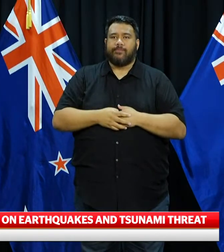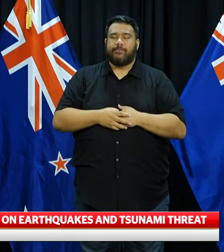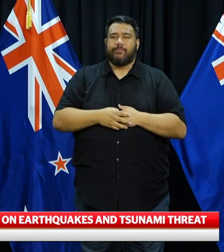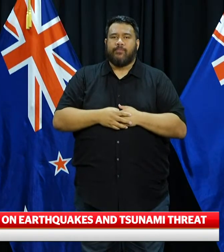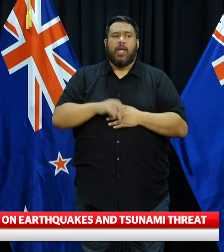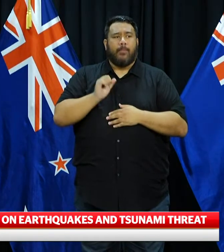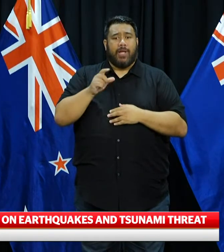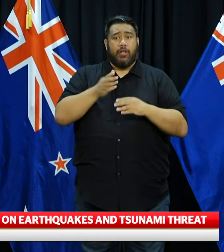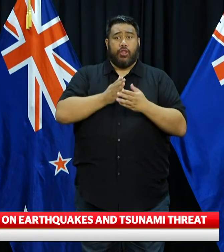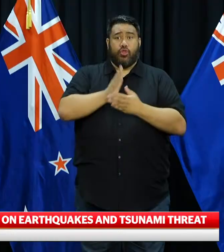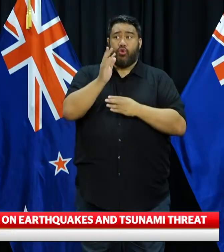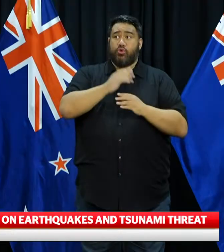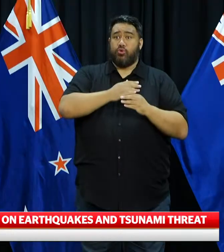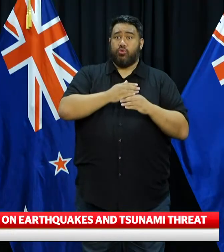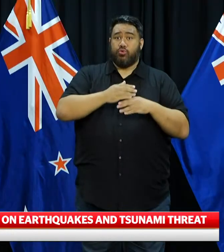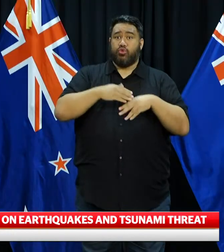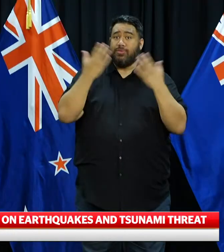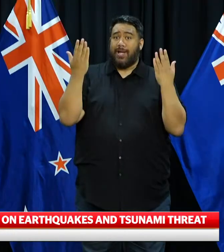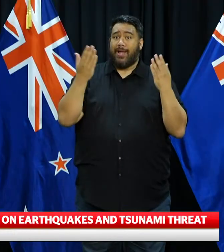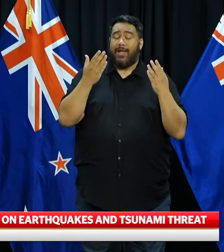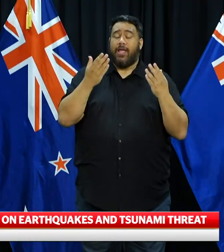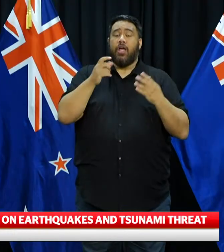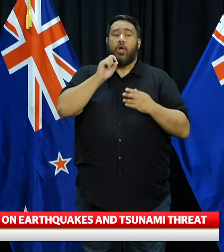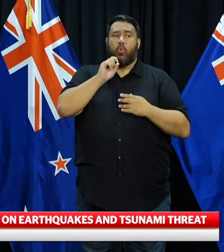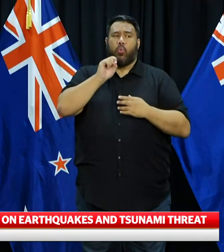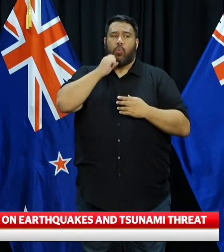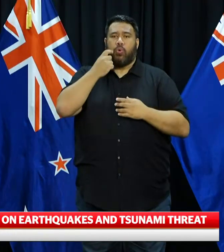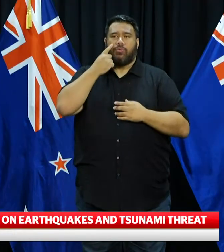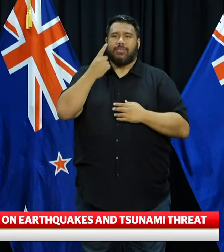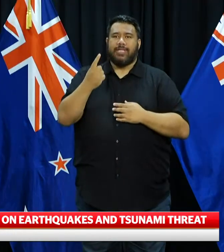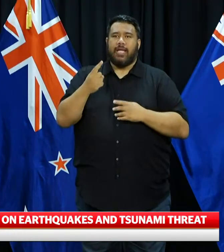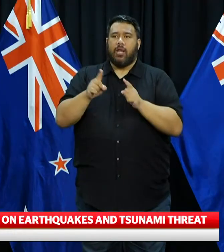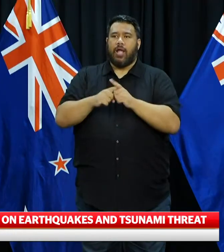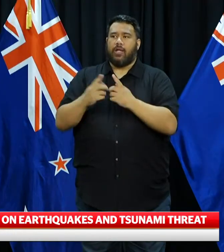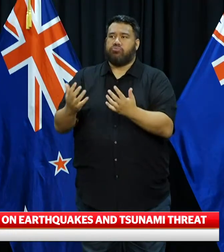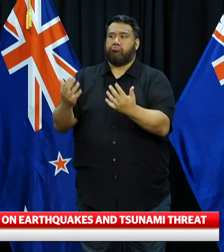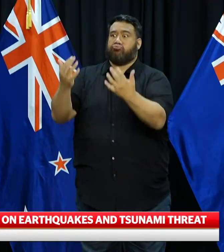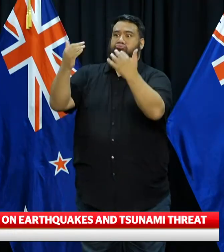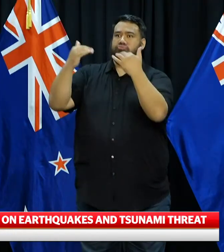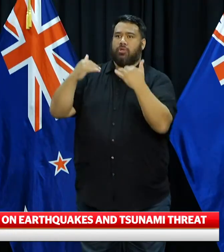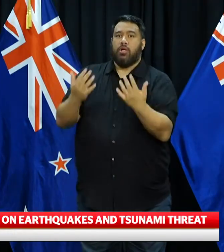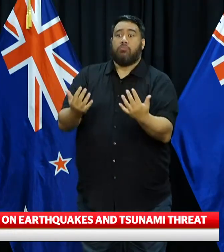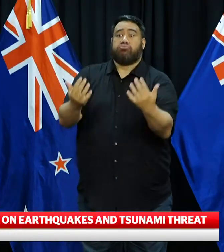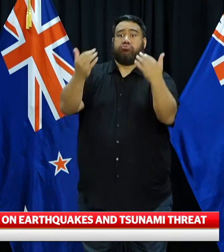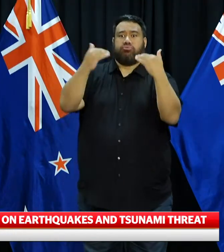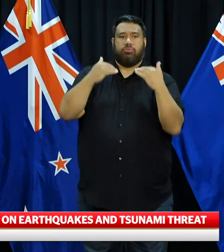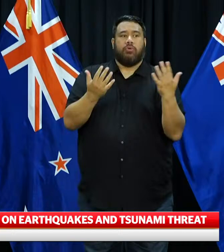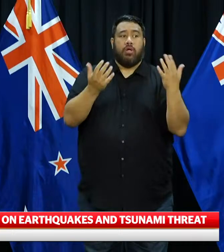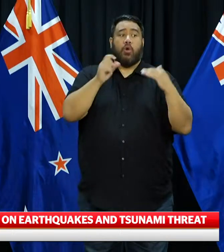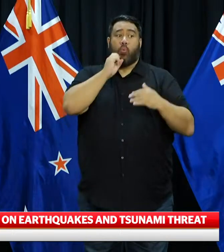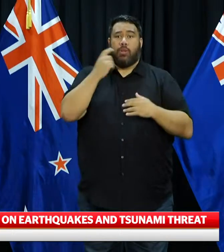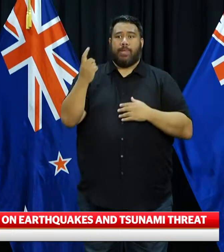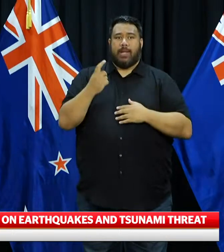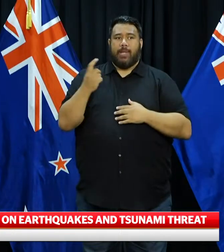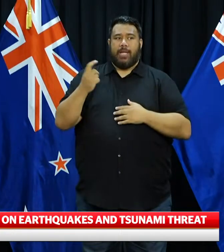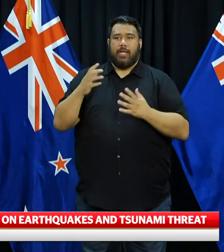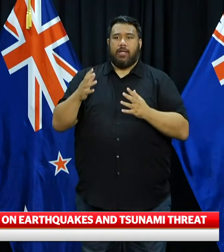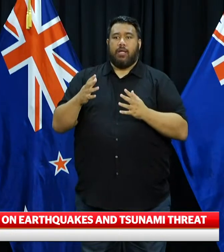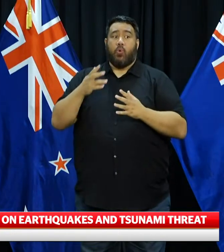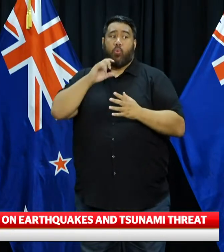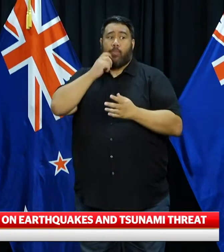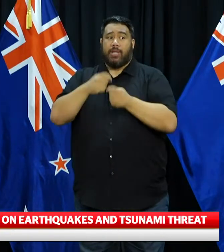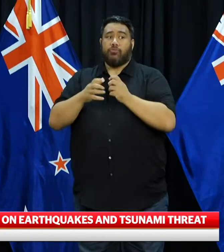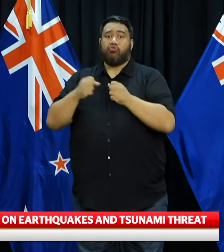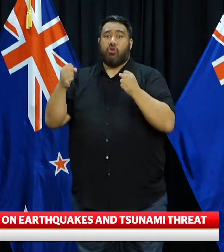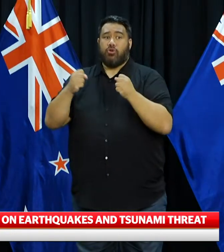over the course of the day, that there will be these surges, and they will move in momentum over time. Bill, you may want to